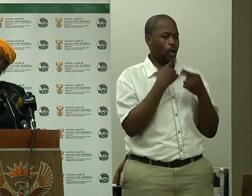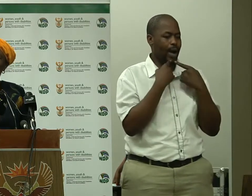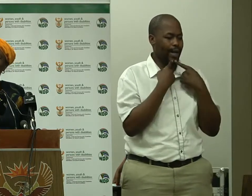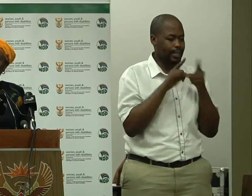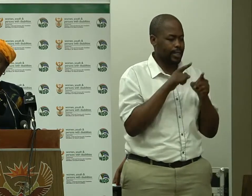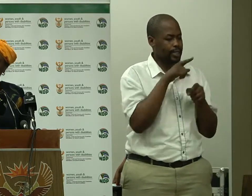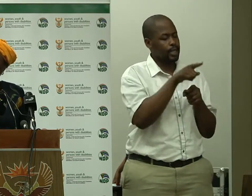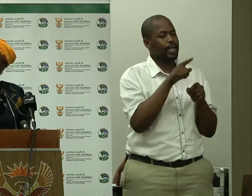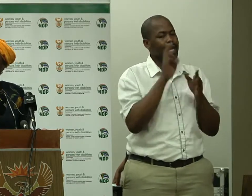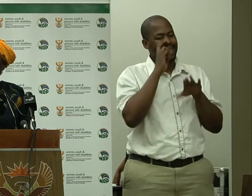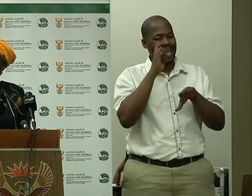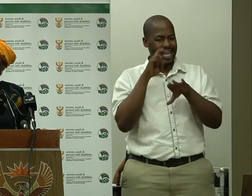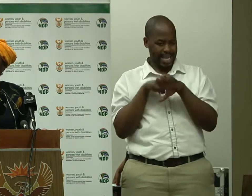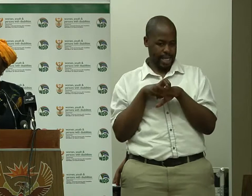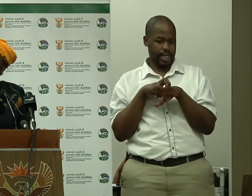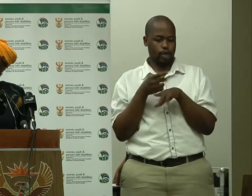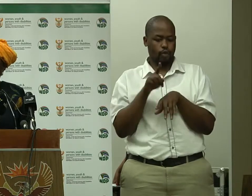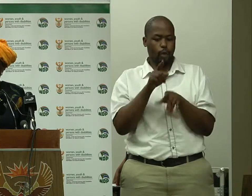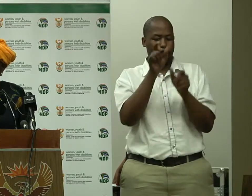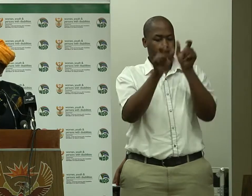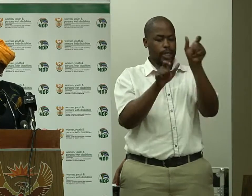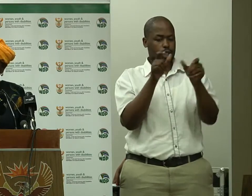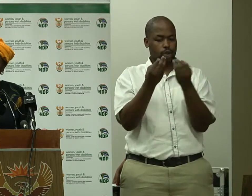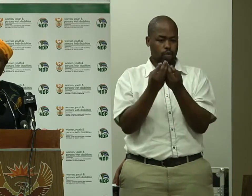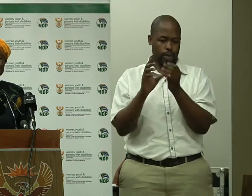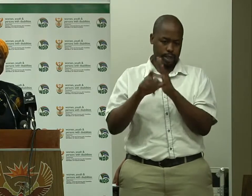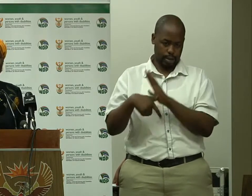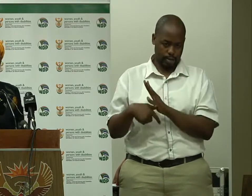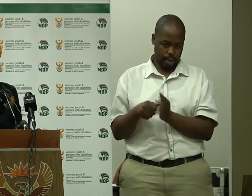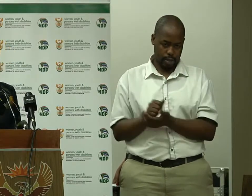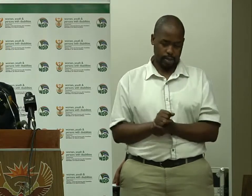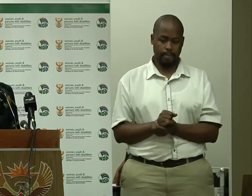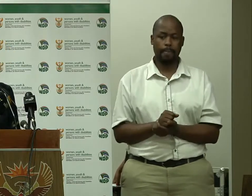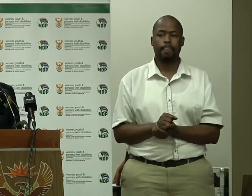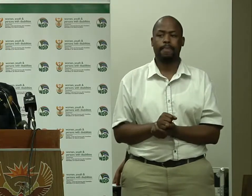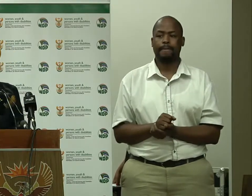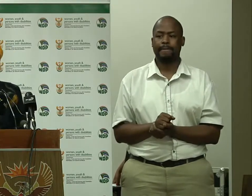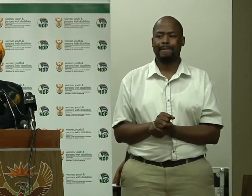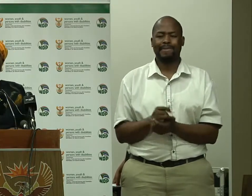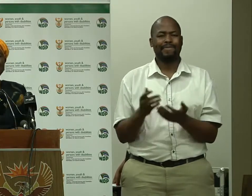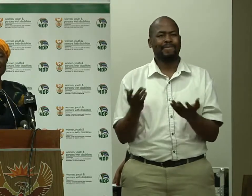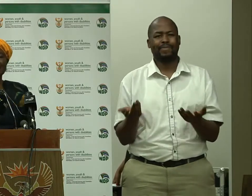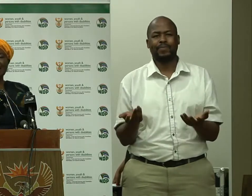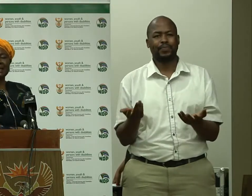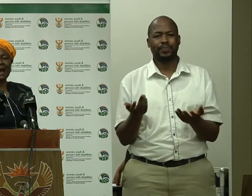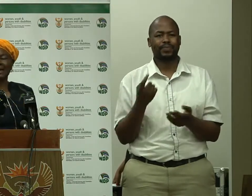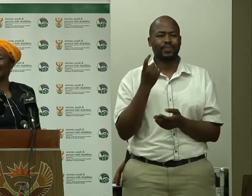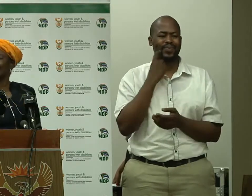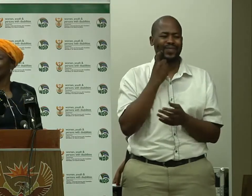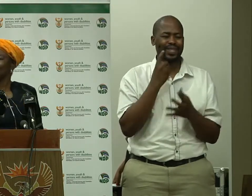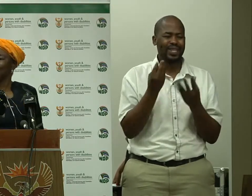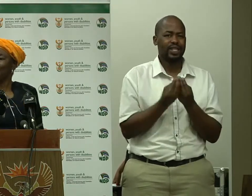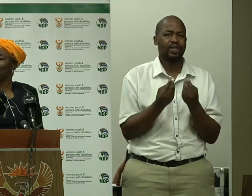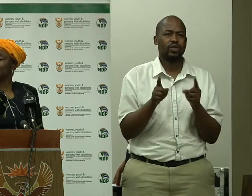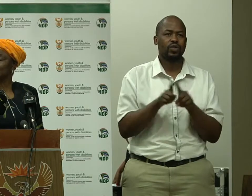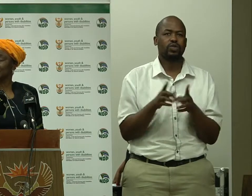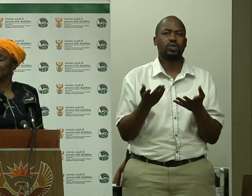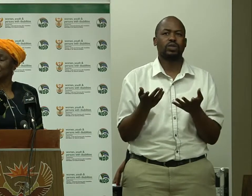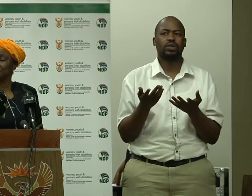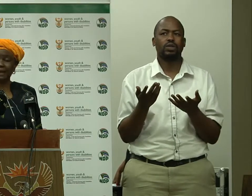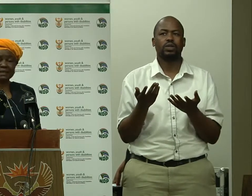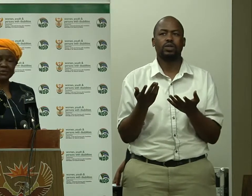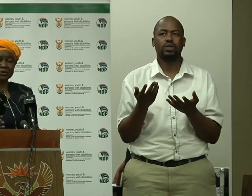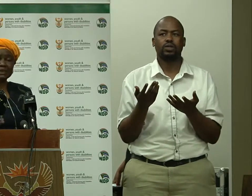addressing the needs of persons with disabilities. I mean, a simple thing like